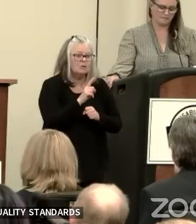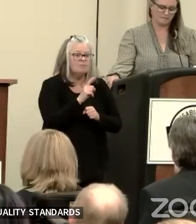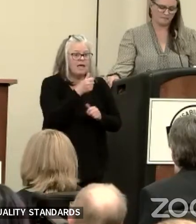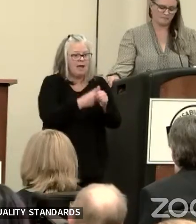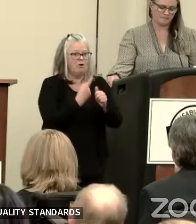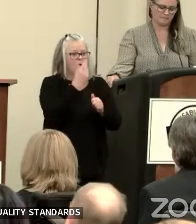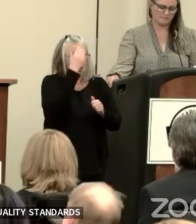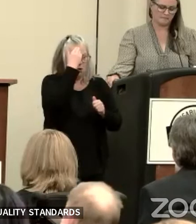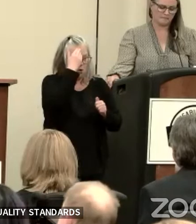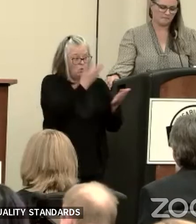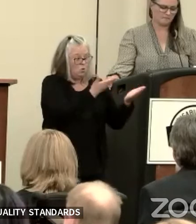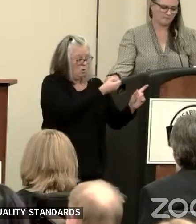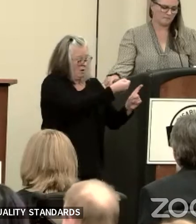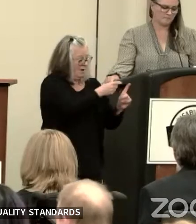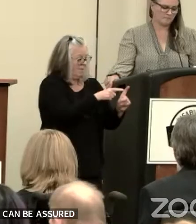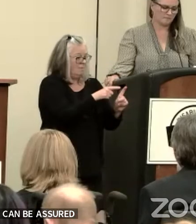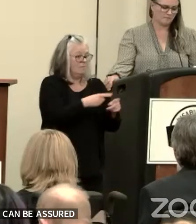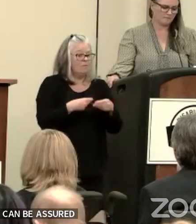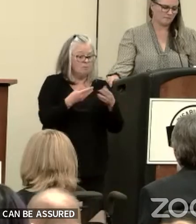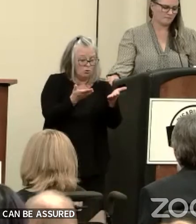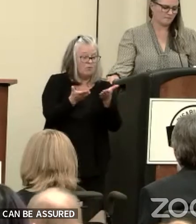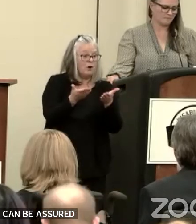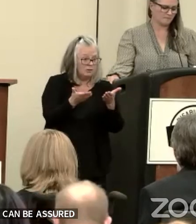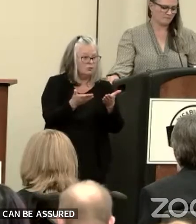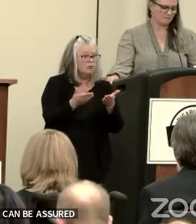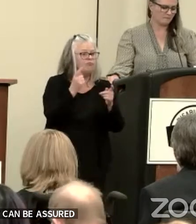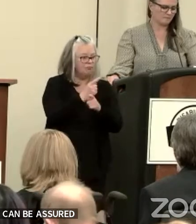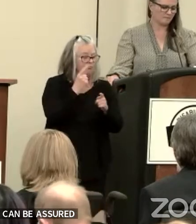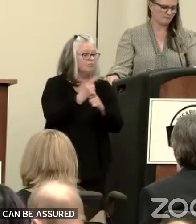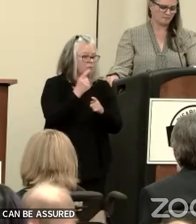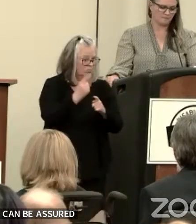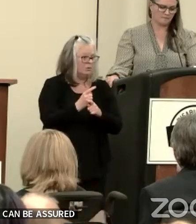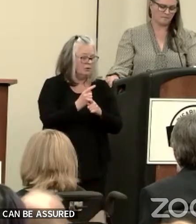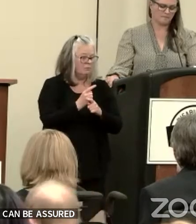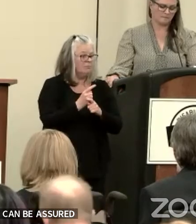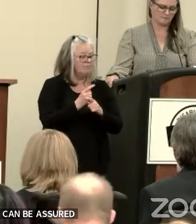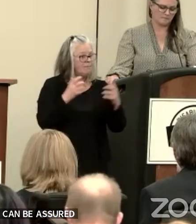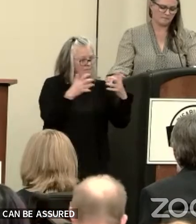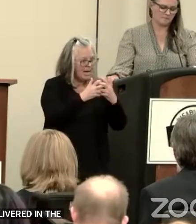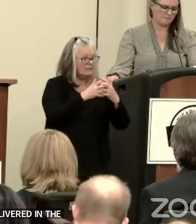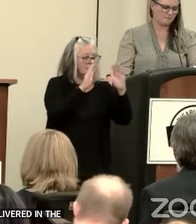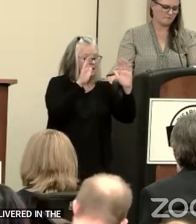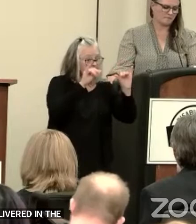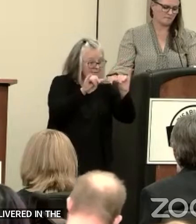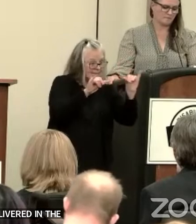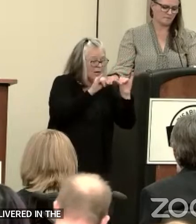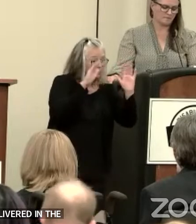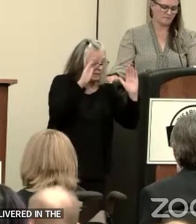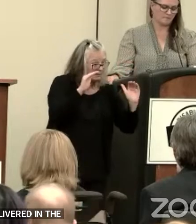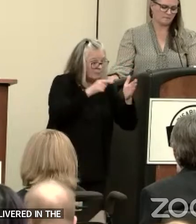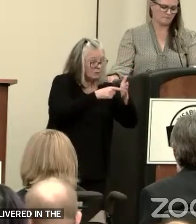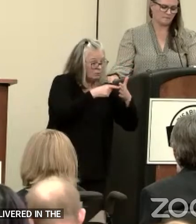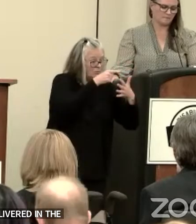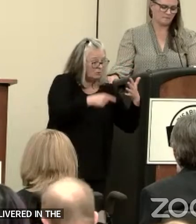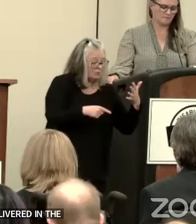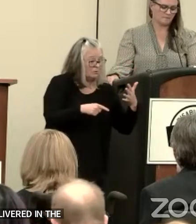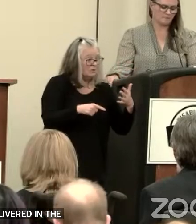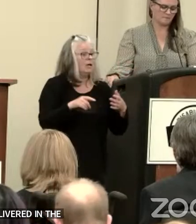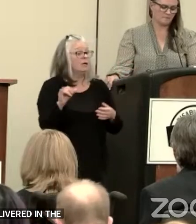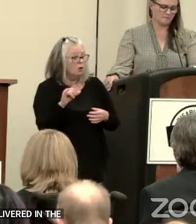the service being delivered in the ways that the standards call for, and then giving opportunity for